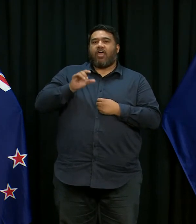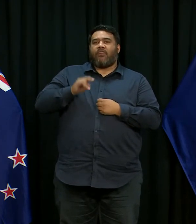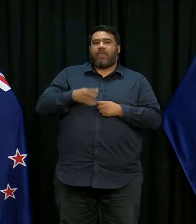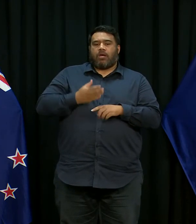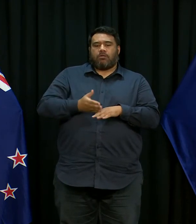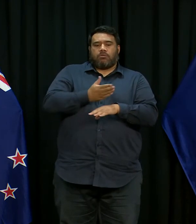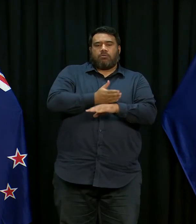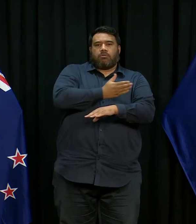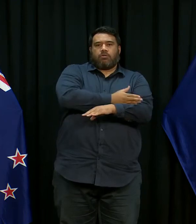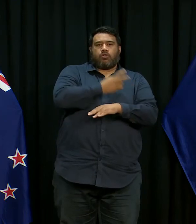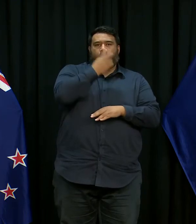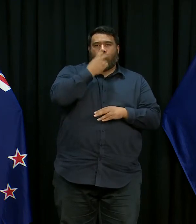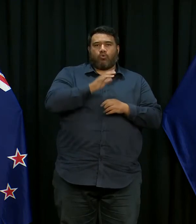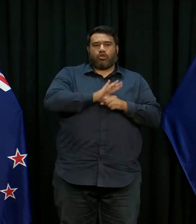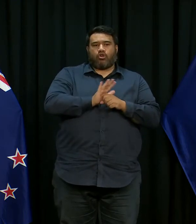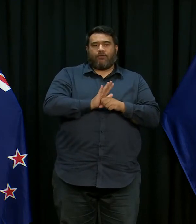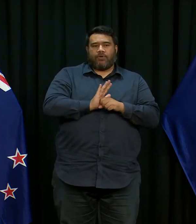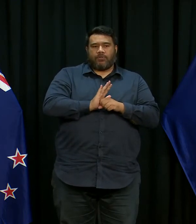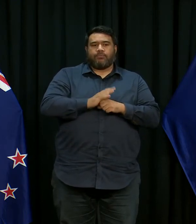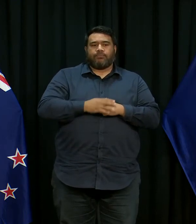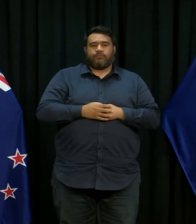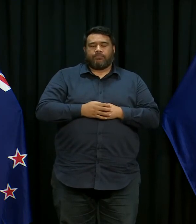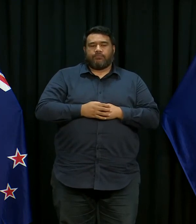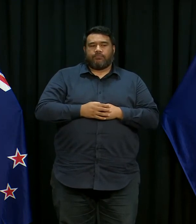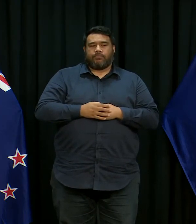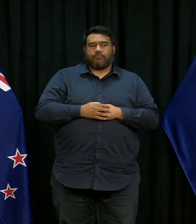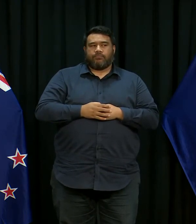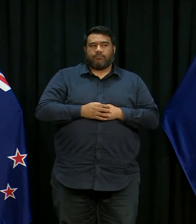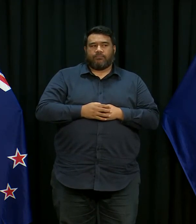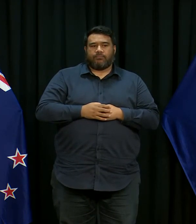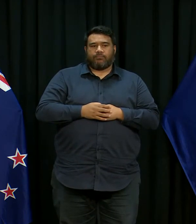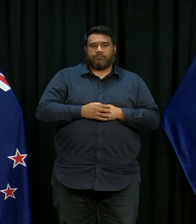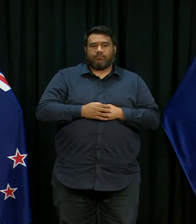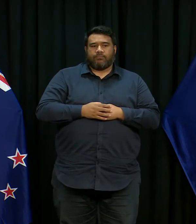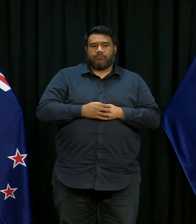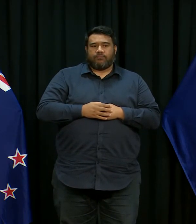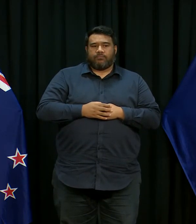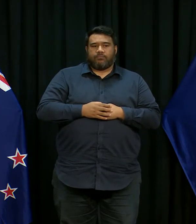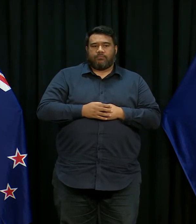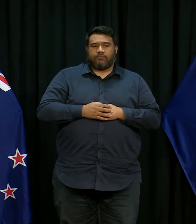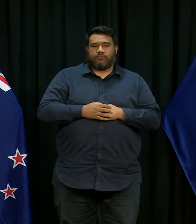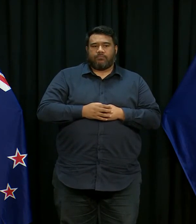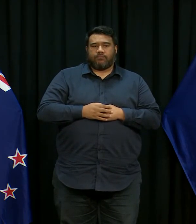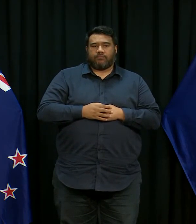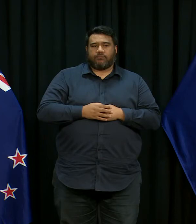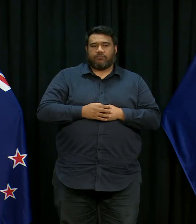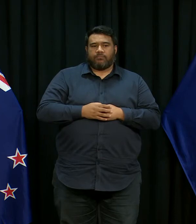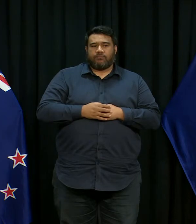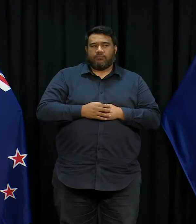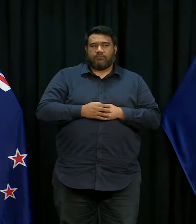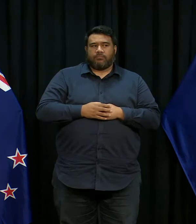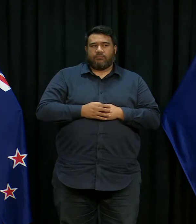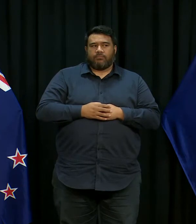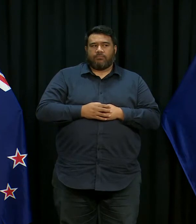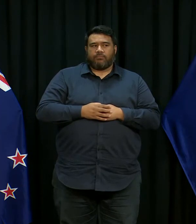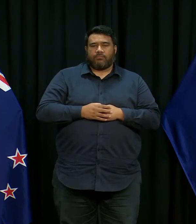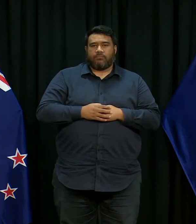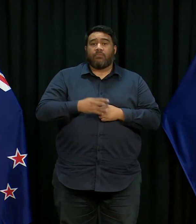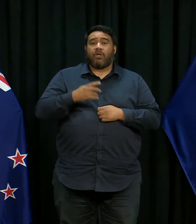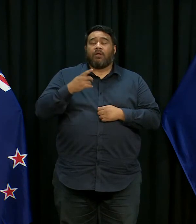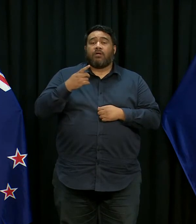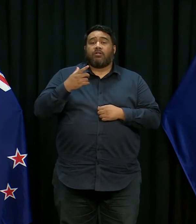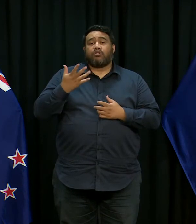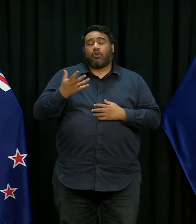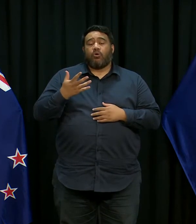in Auckland. The other thing that we're, which is, I guess, modifying our response, is the suggestion that they may have a shorter